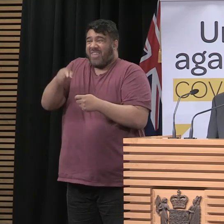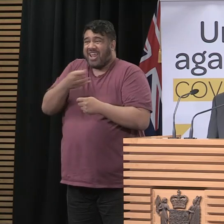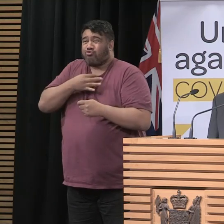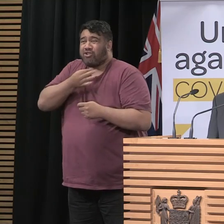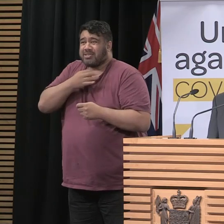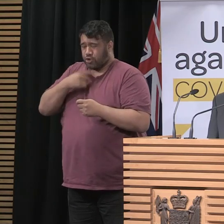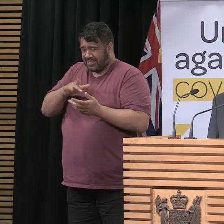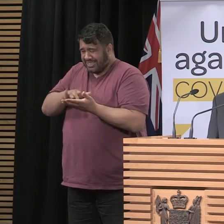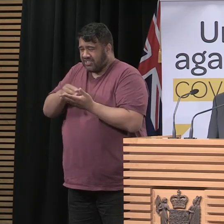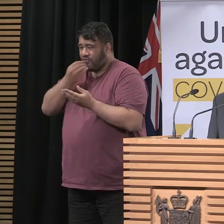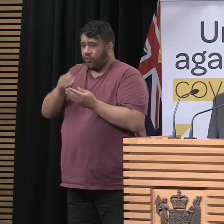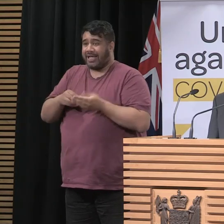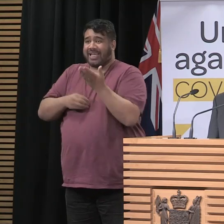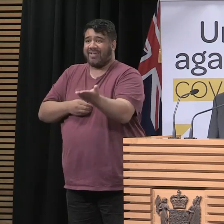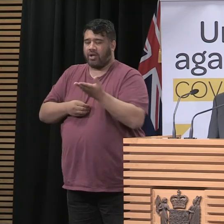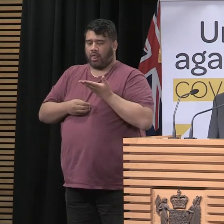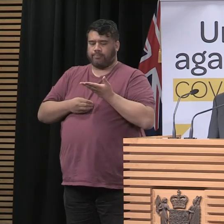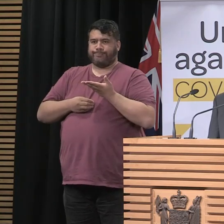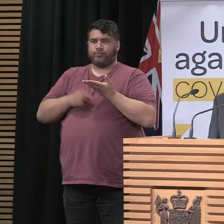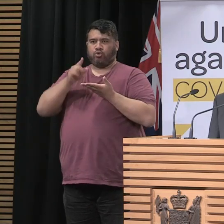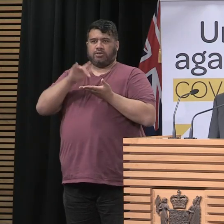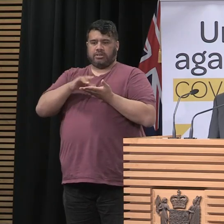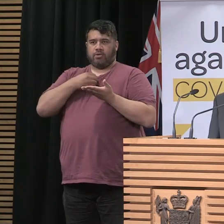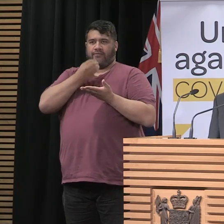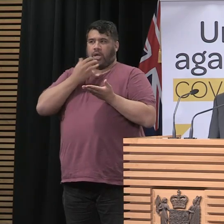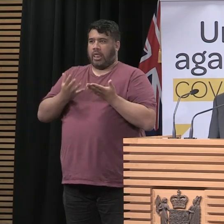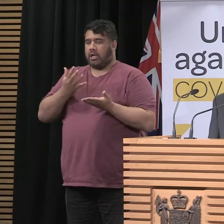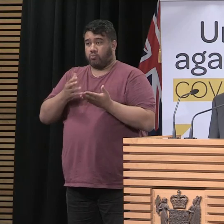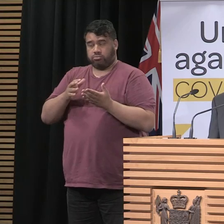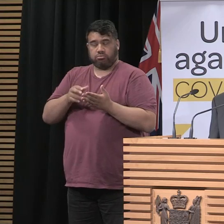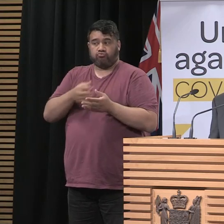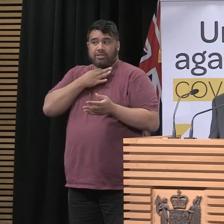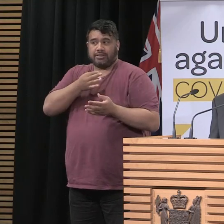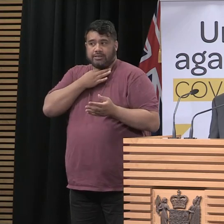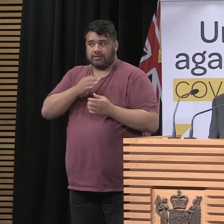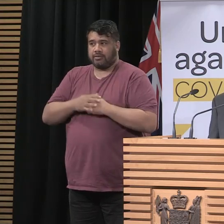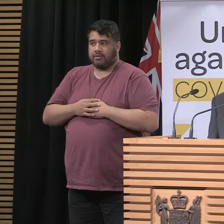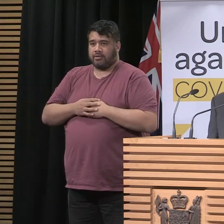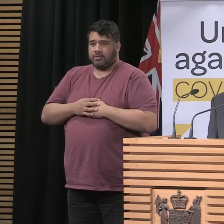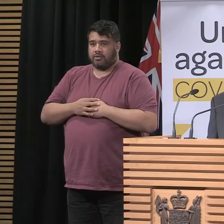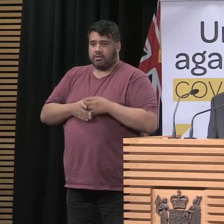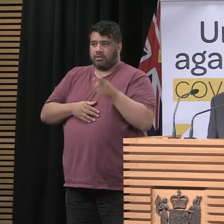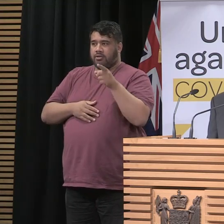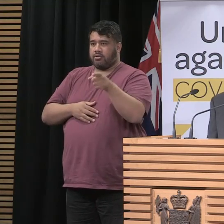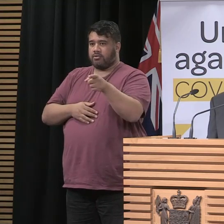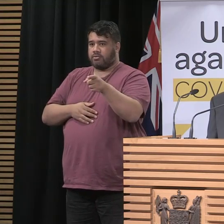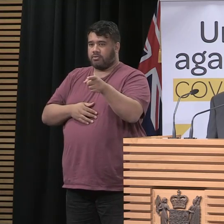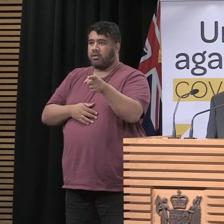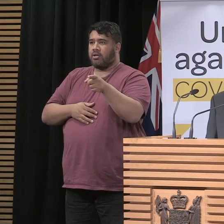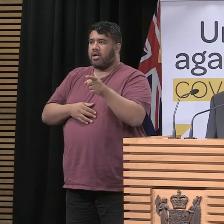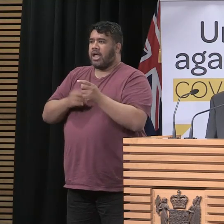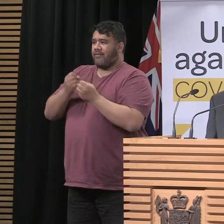So we have to have very, very high standards to ensure that we're not doing damage. Nanny agencies are being called by essential